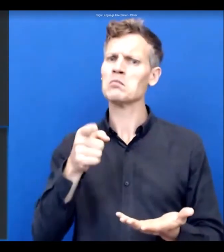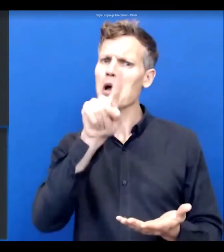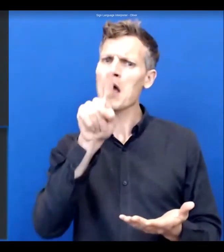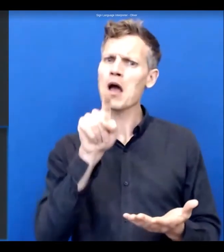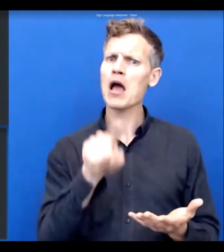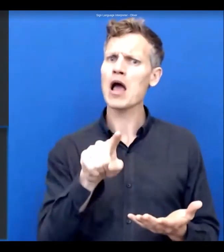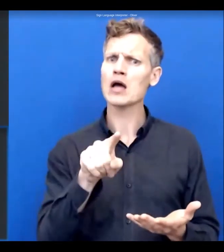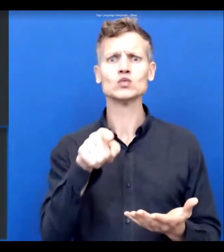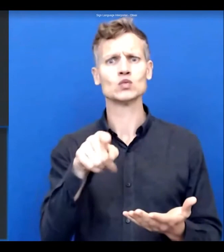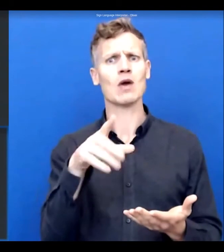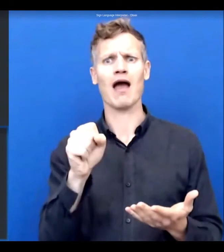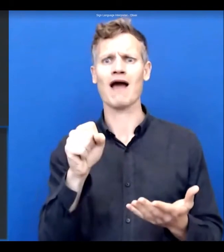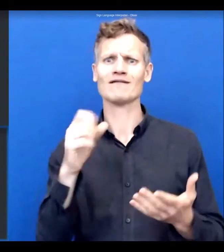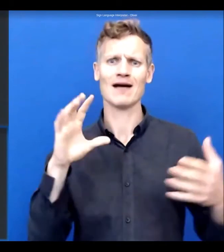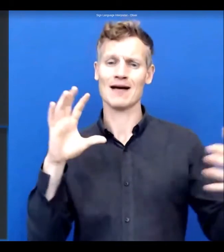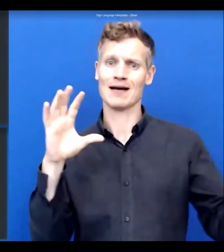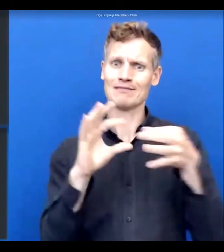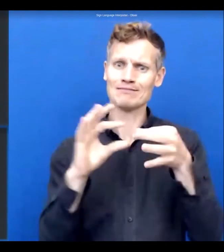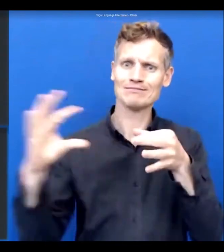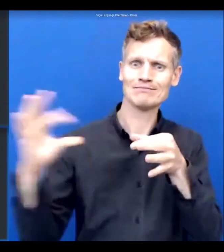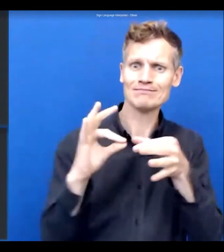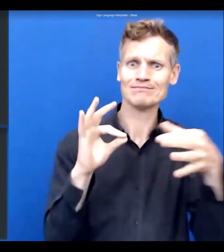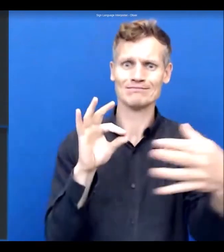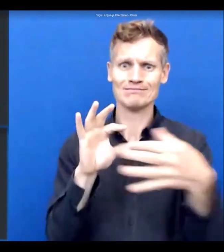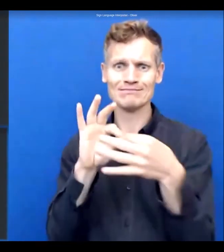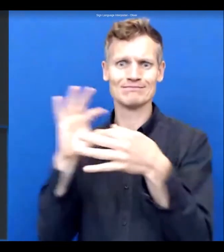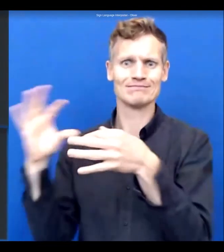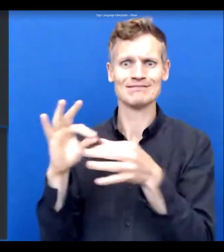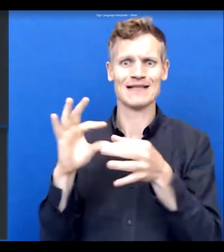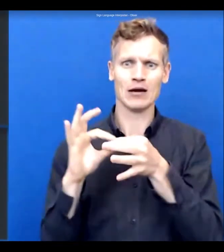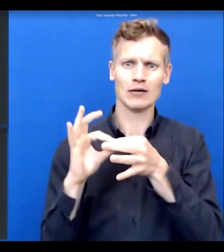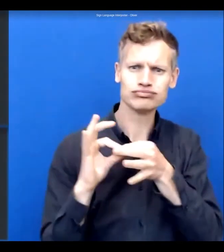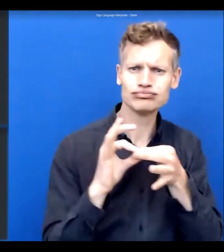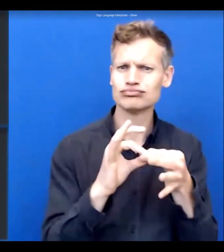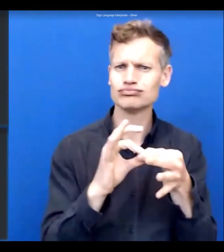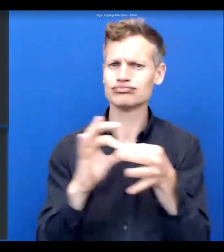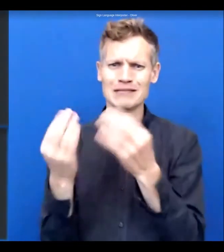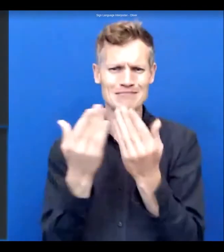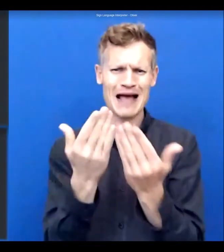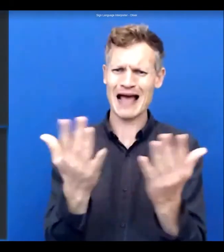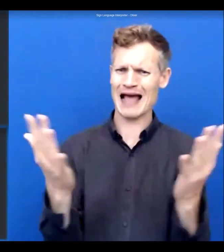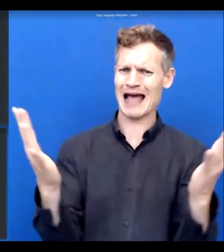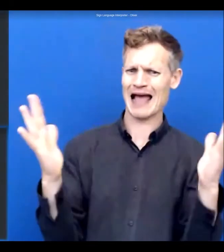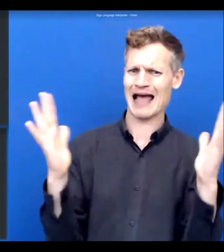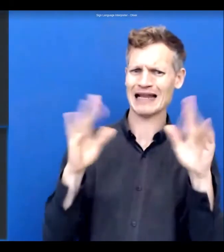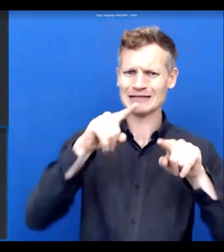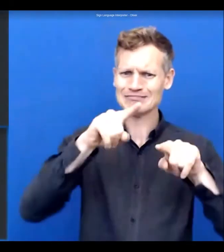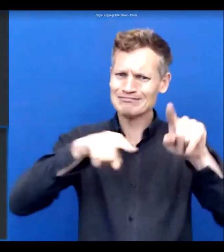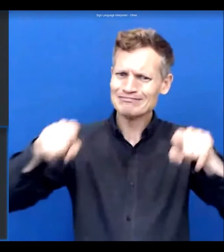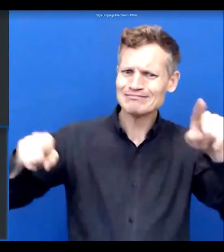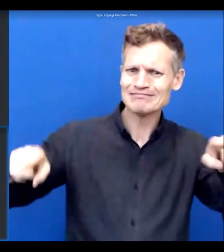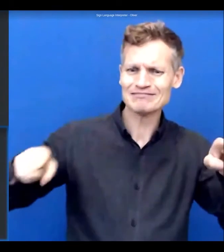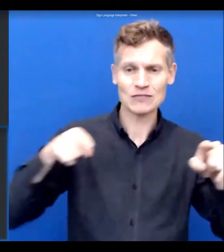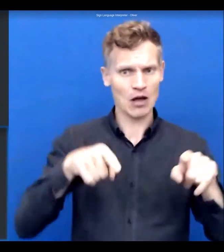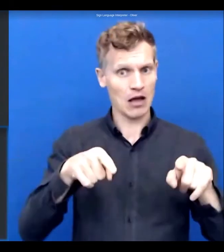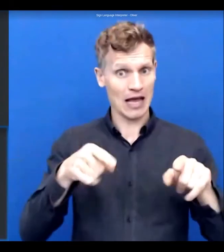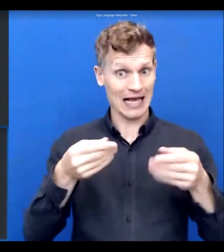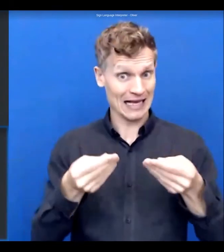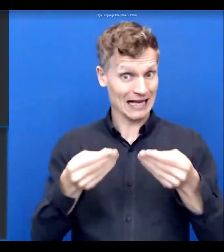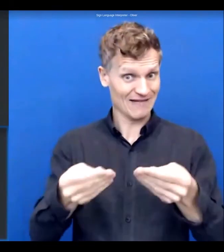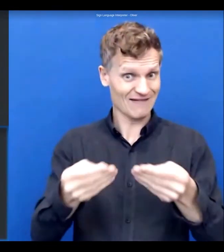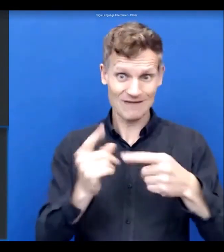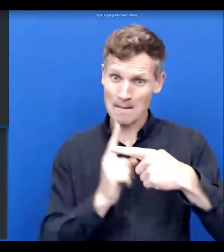of so many and different type of partners? Yes, Julia's right. Yes, indeed, in